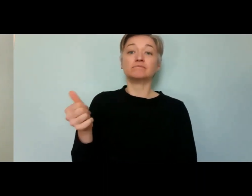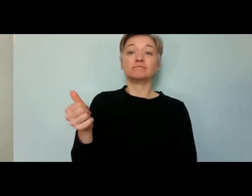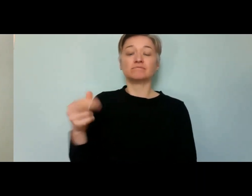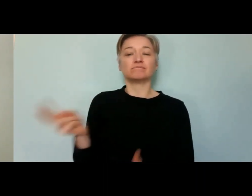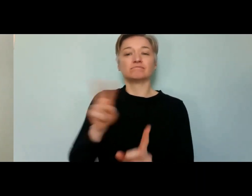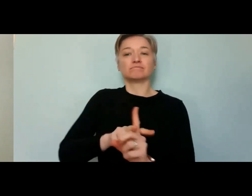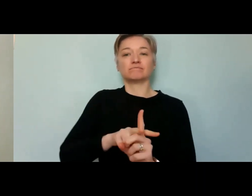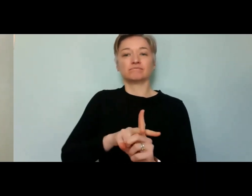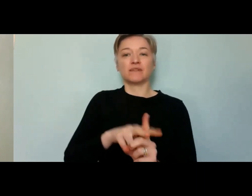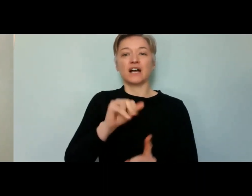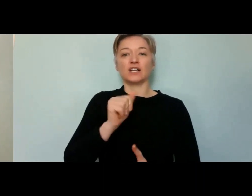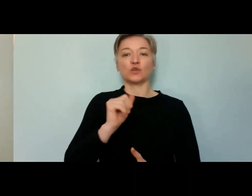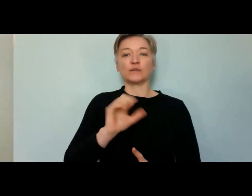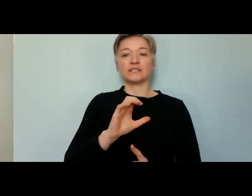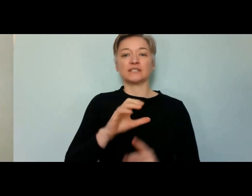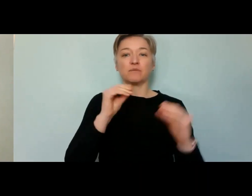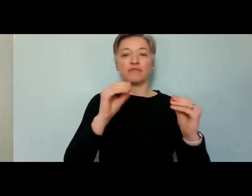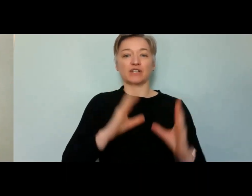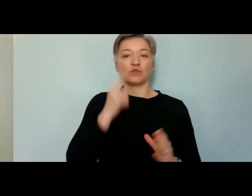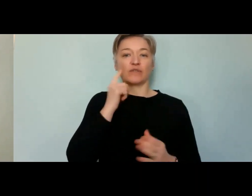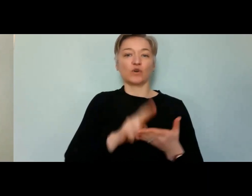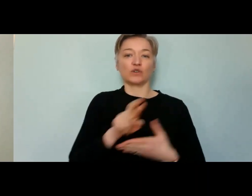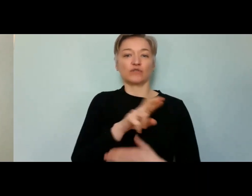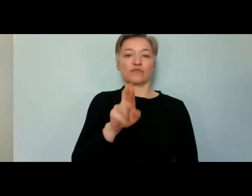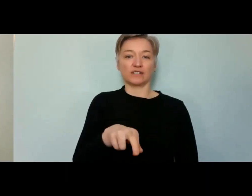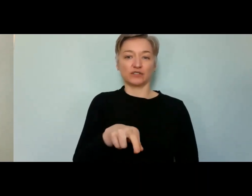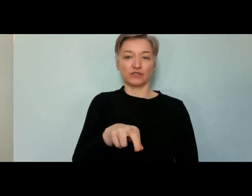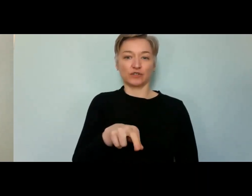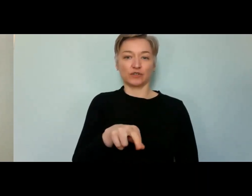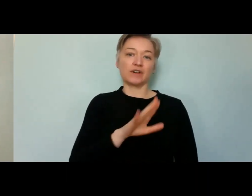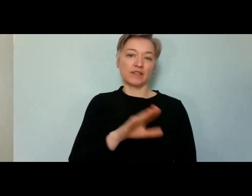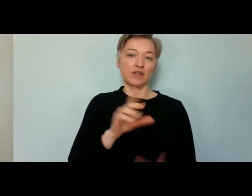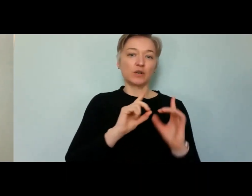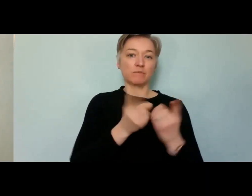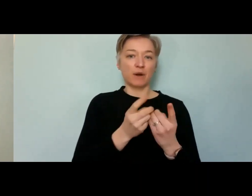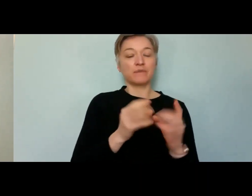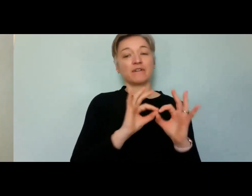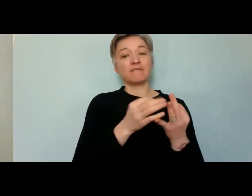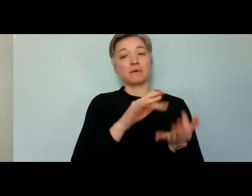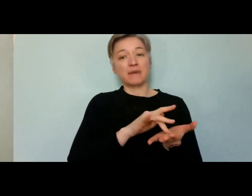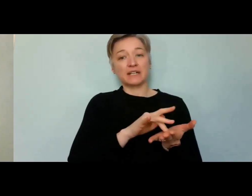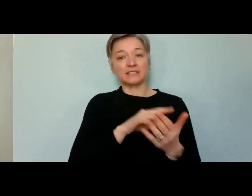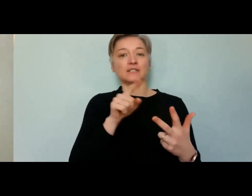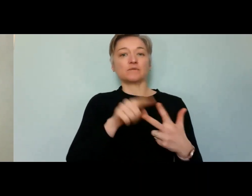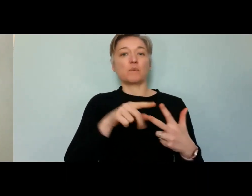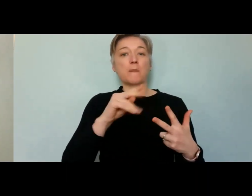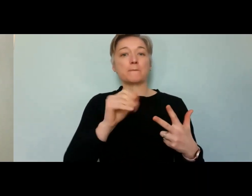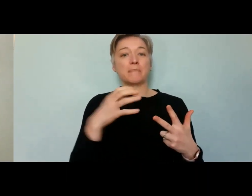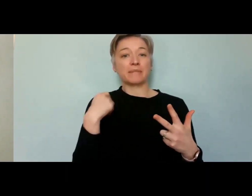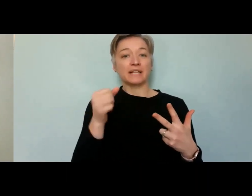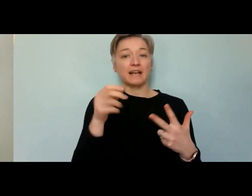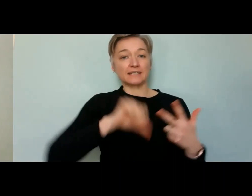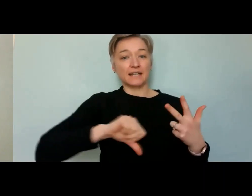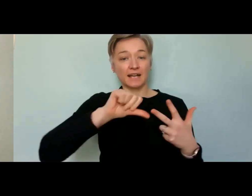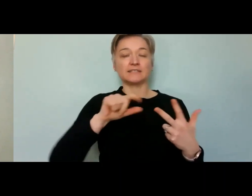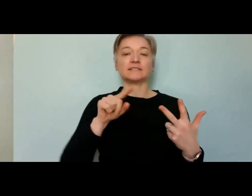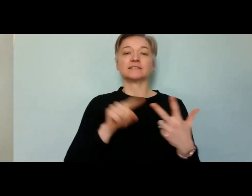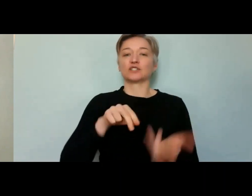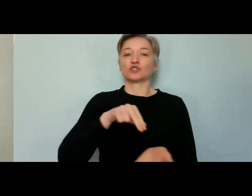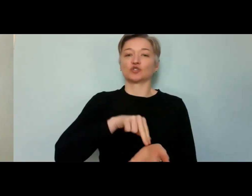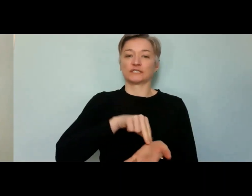Associate Professor at the University of Rochester in the Departments of Family Medicine, Public Health Sciences, and